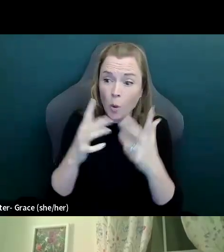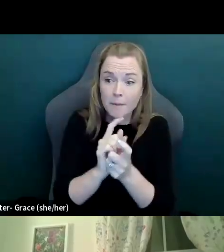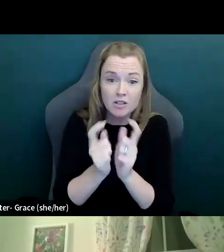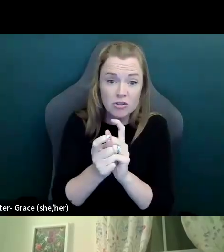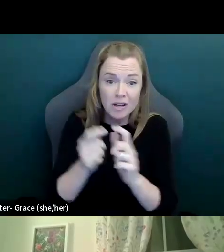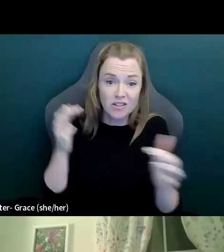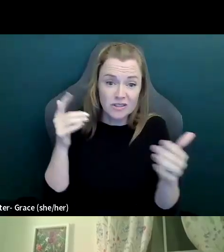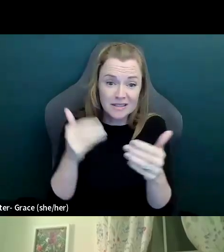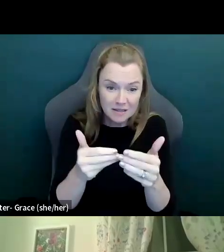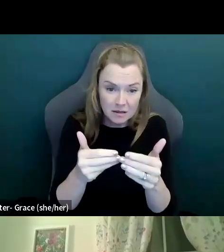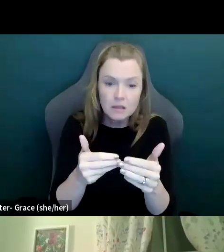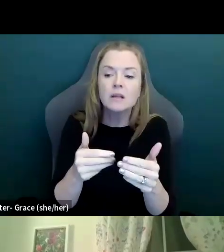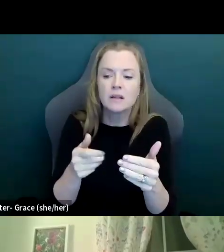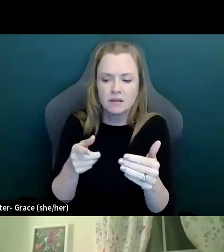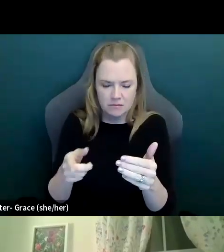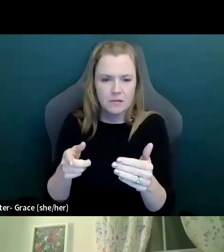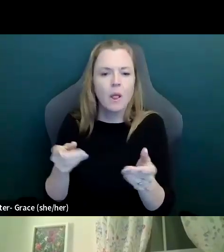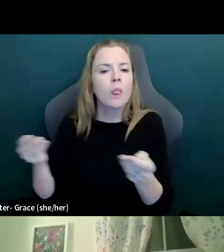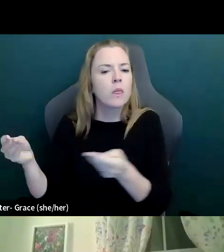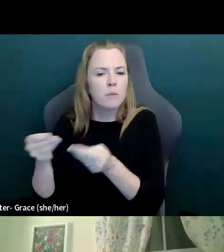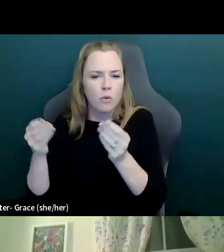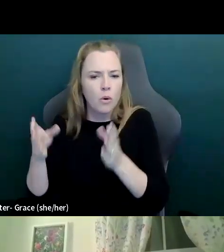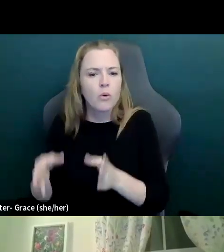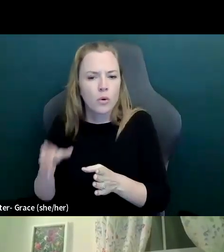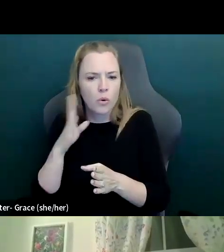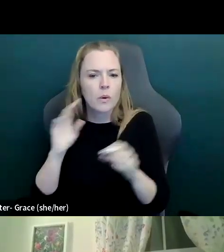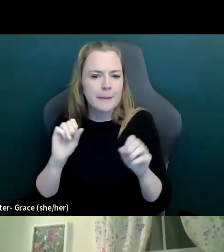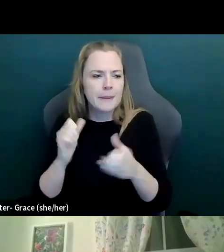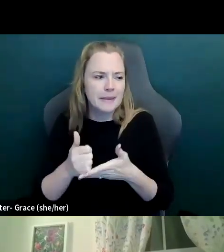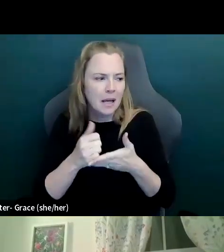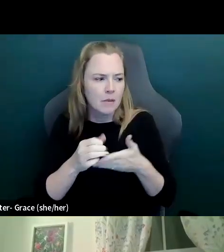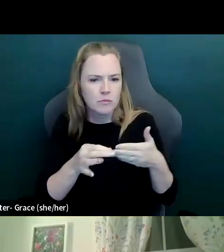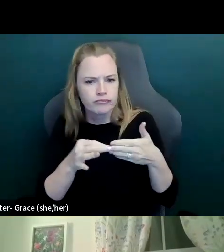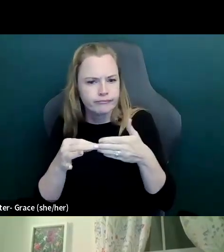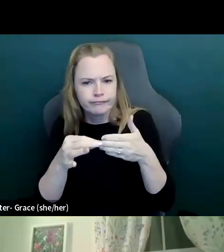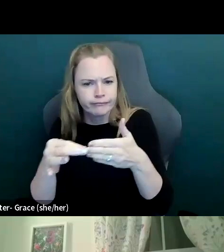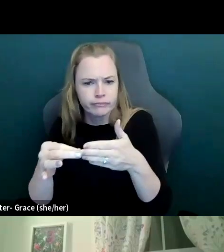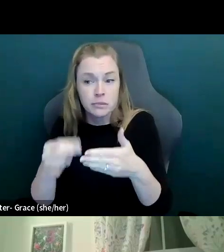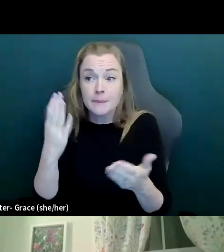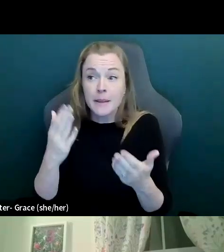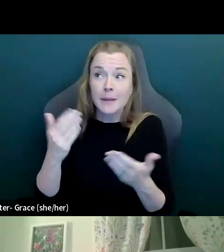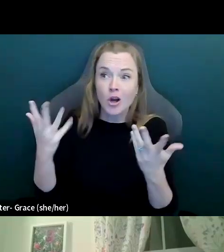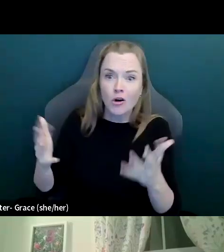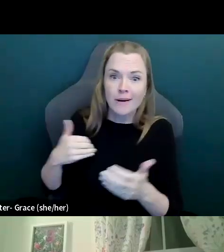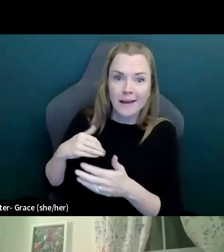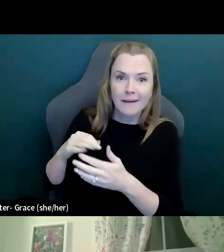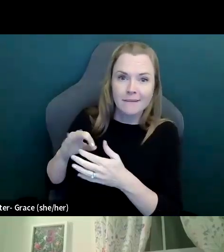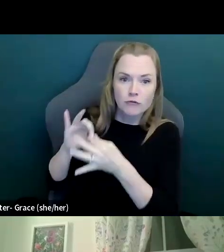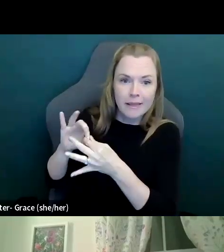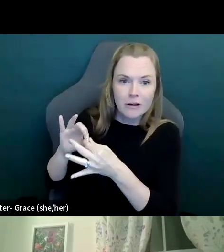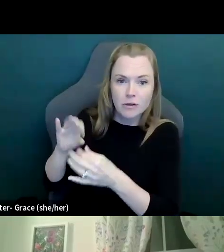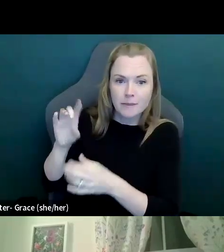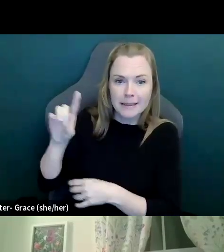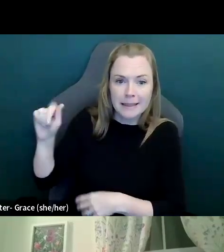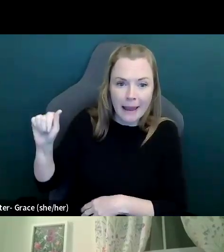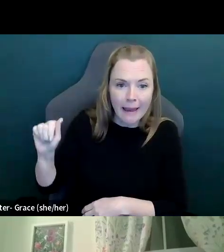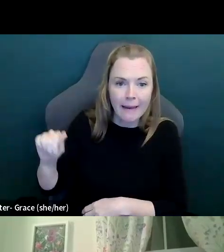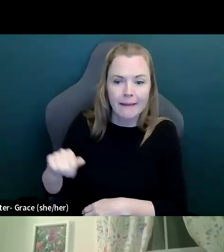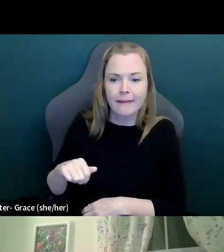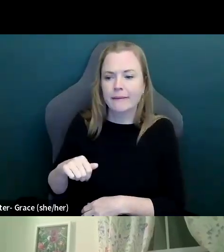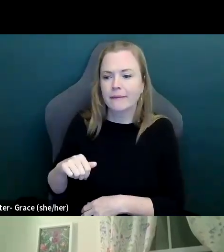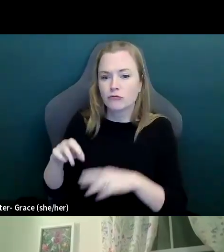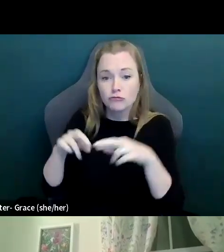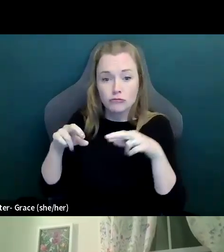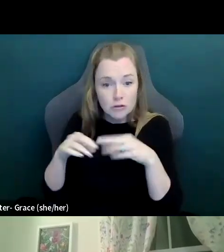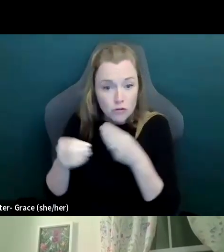to help you navigate some of them, as far as they may have good contacts at the DDA, as far as at the regional